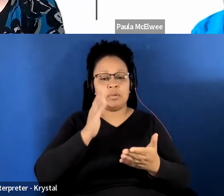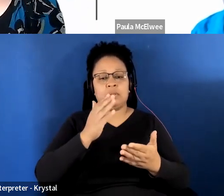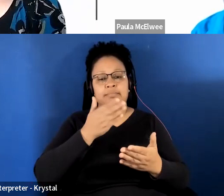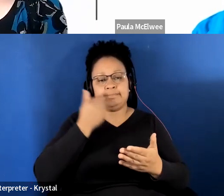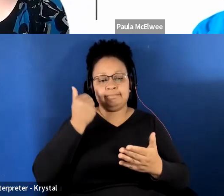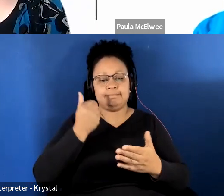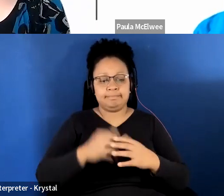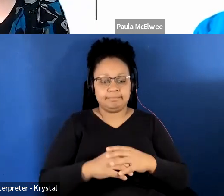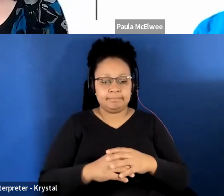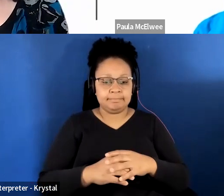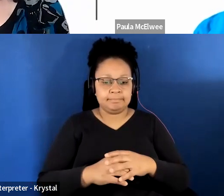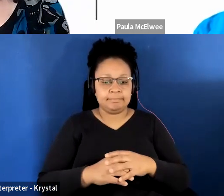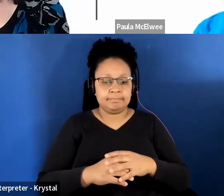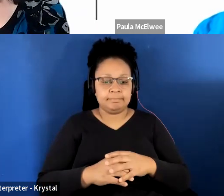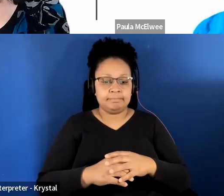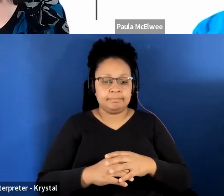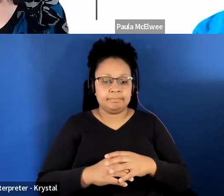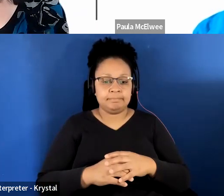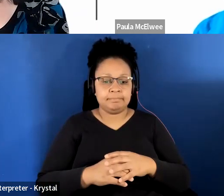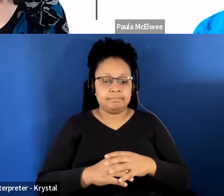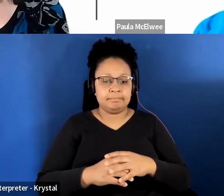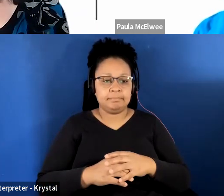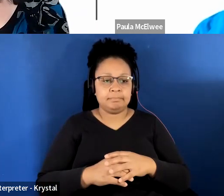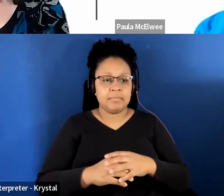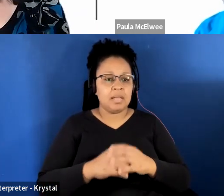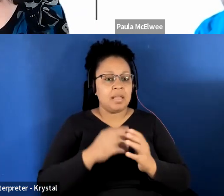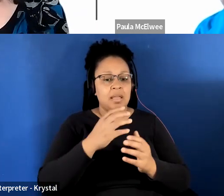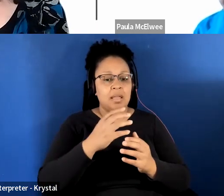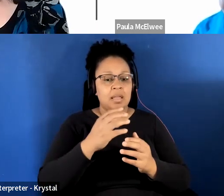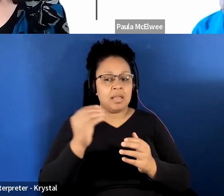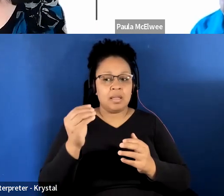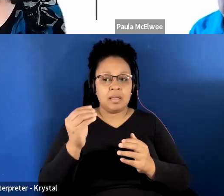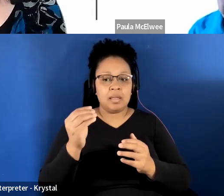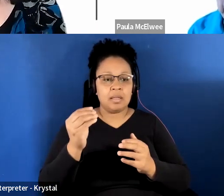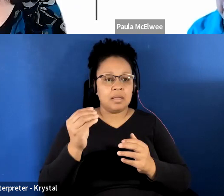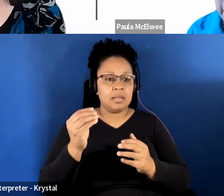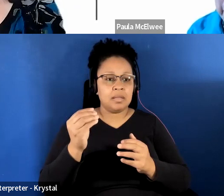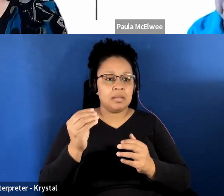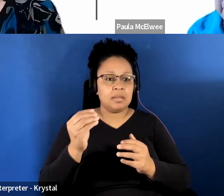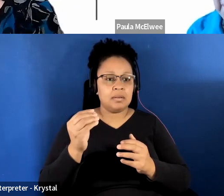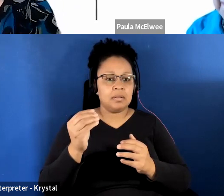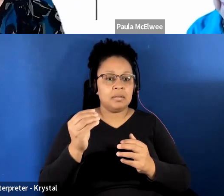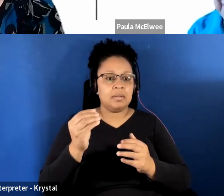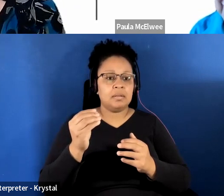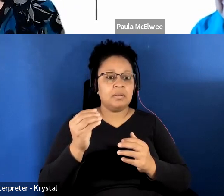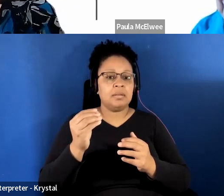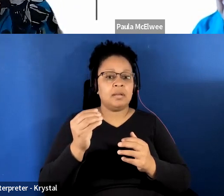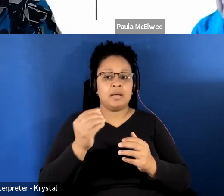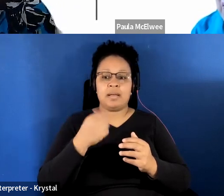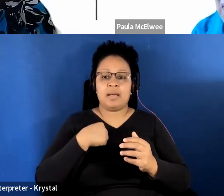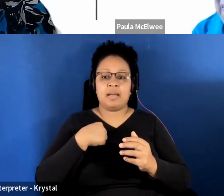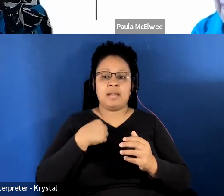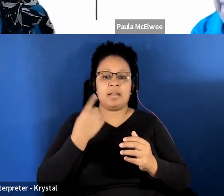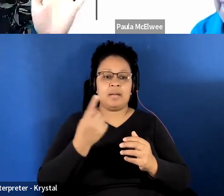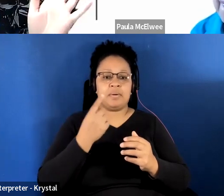sure. And when things go sideways, this is one of my favorite